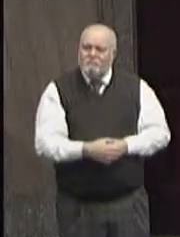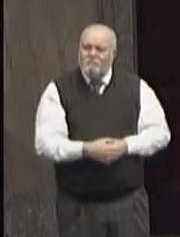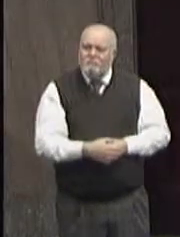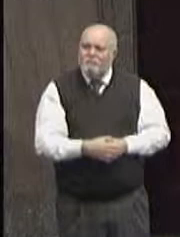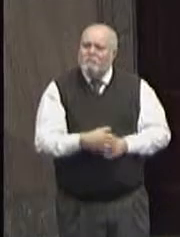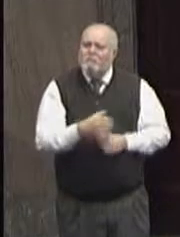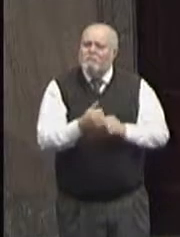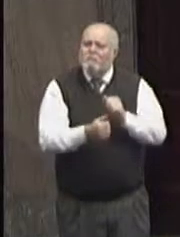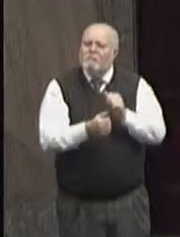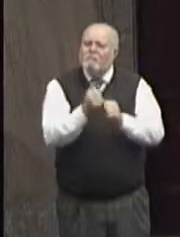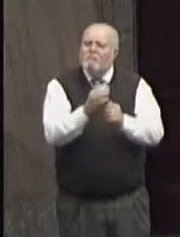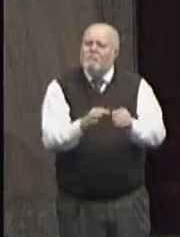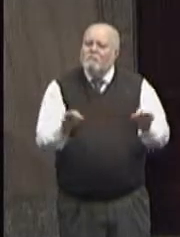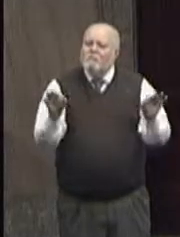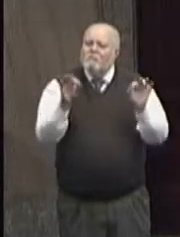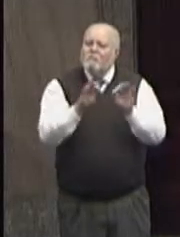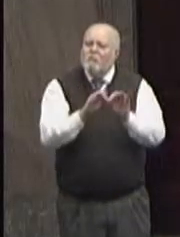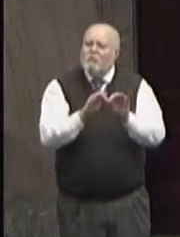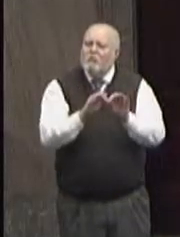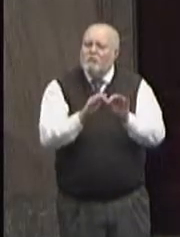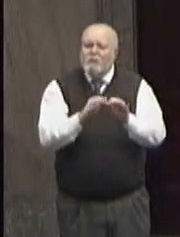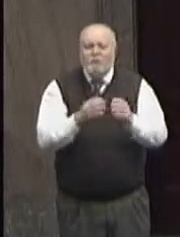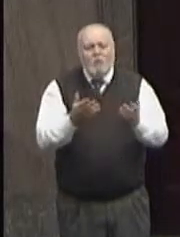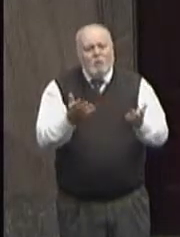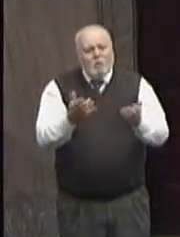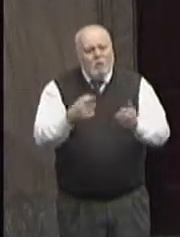Above all, we ask that we are all mindful